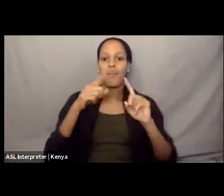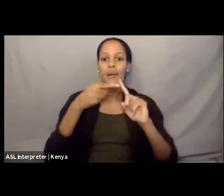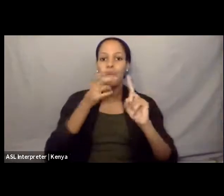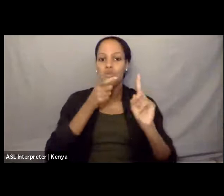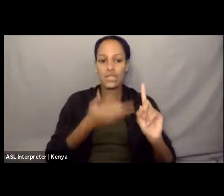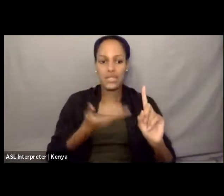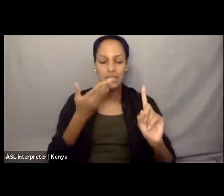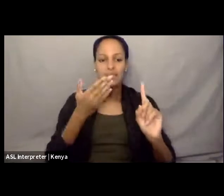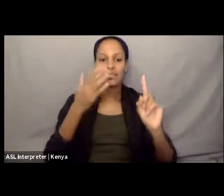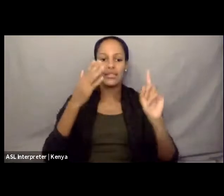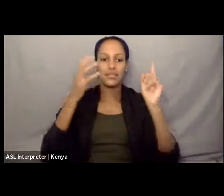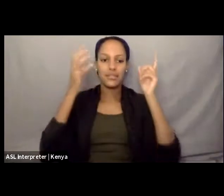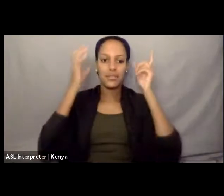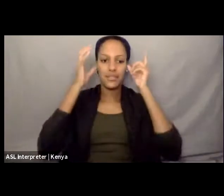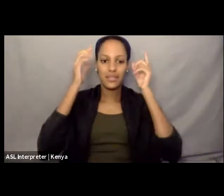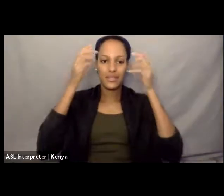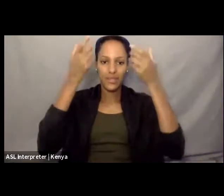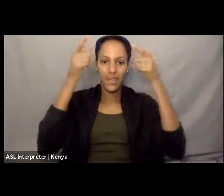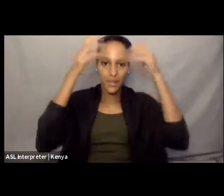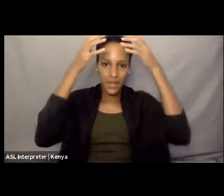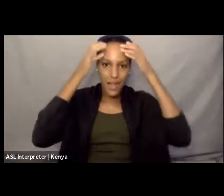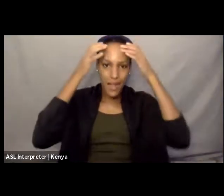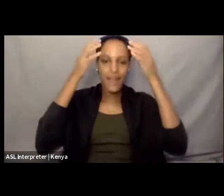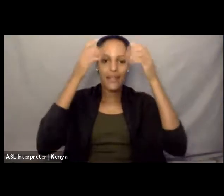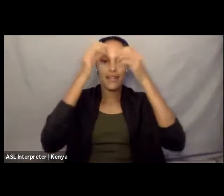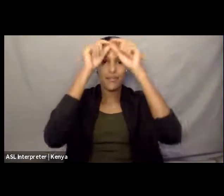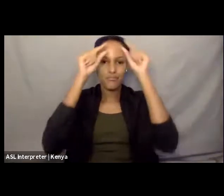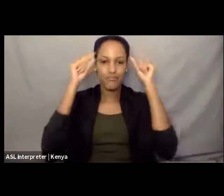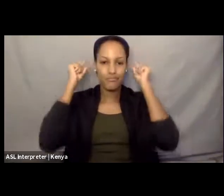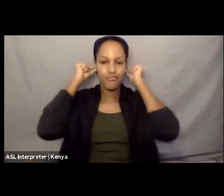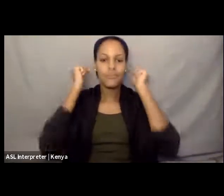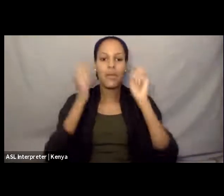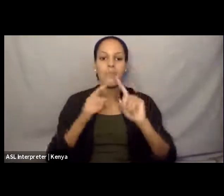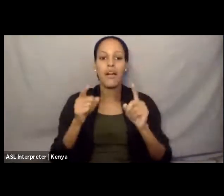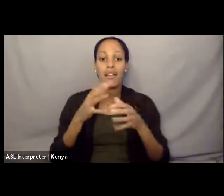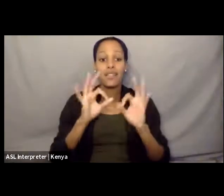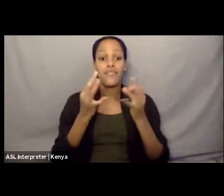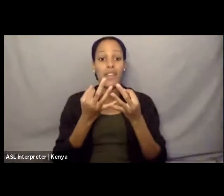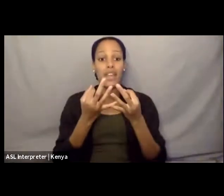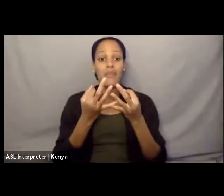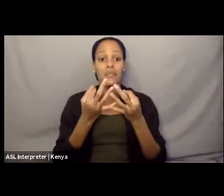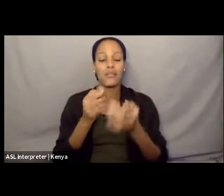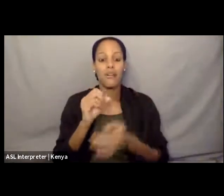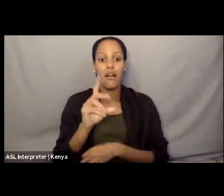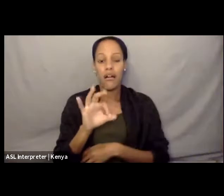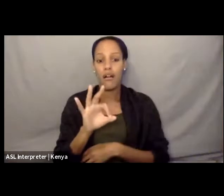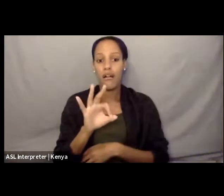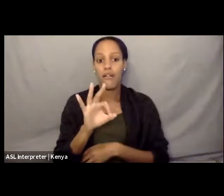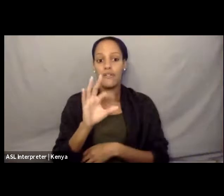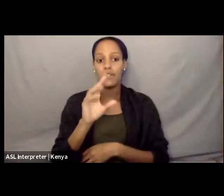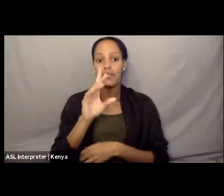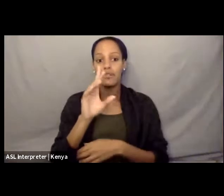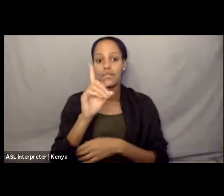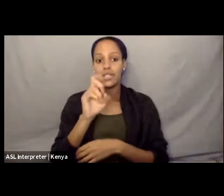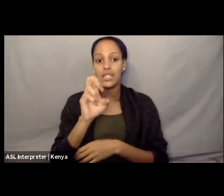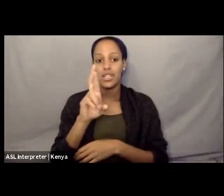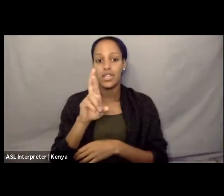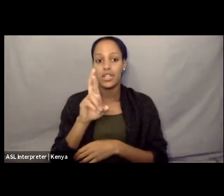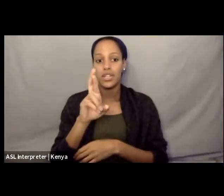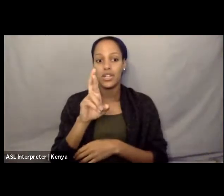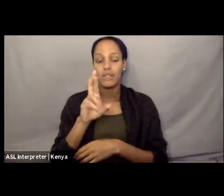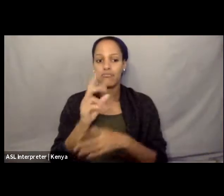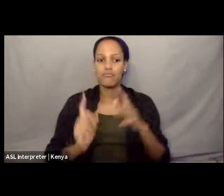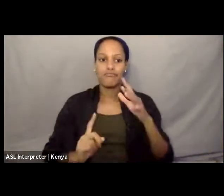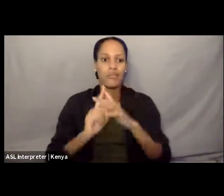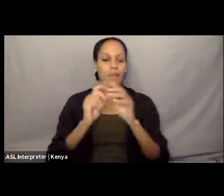atop the brim, when somehow the family of deer in the neighborhood came up in conversation. That